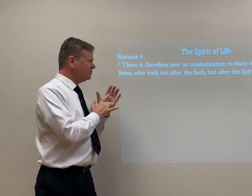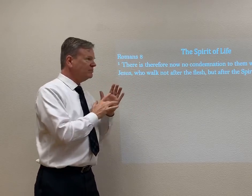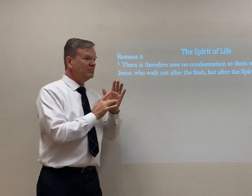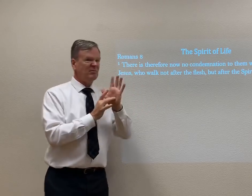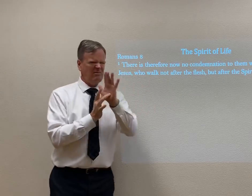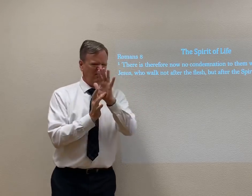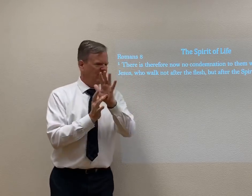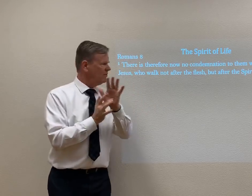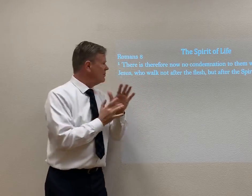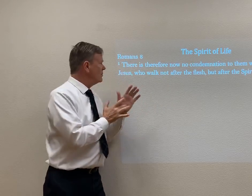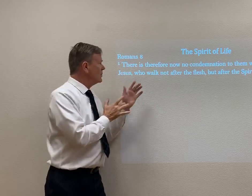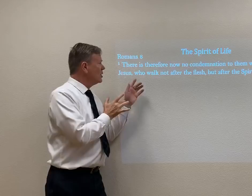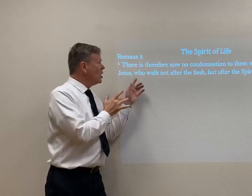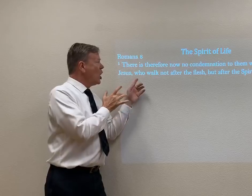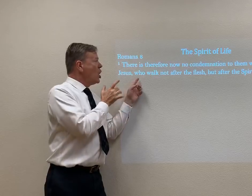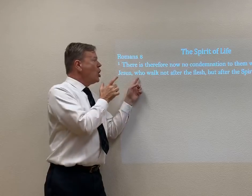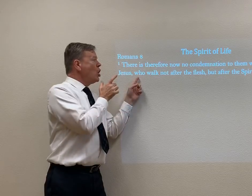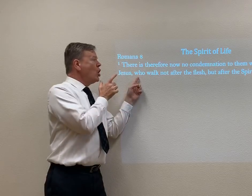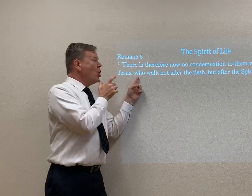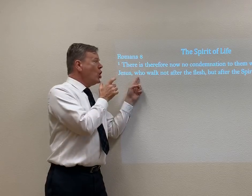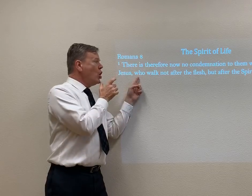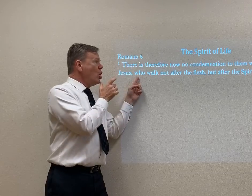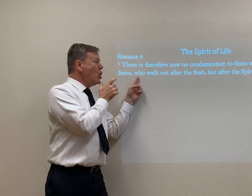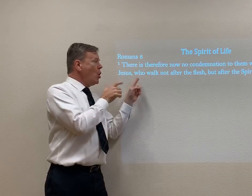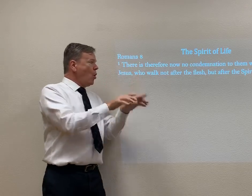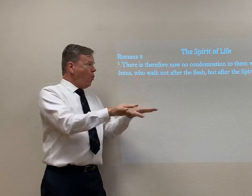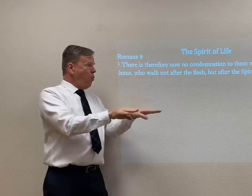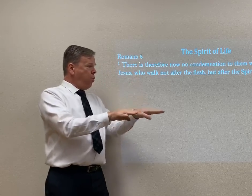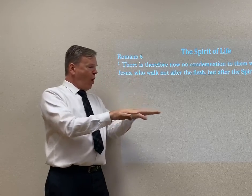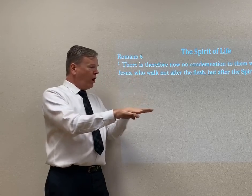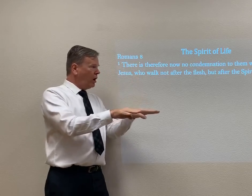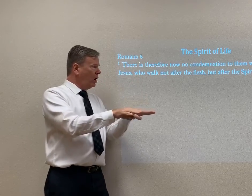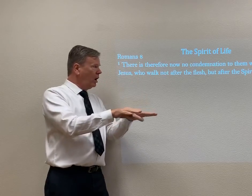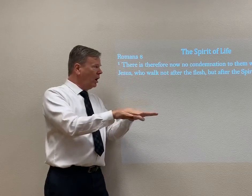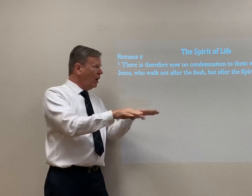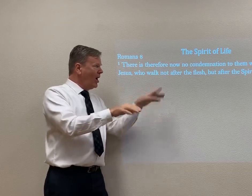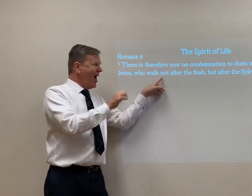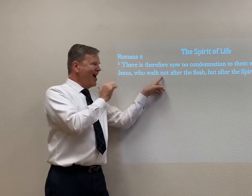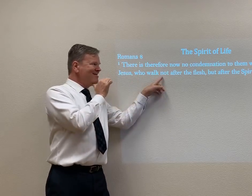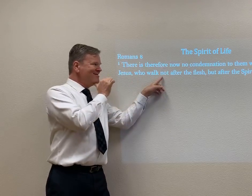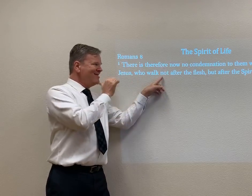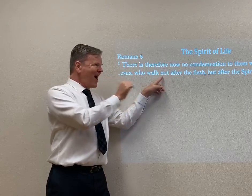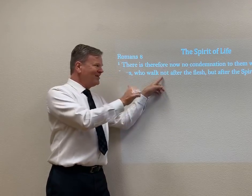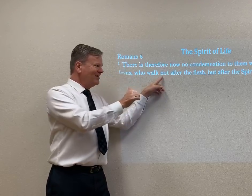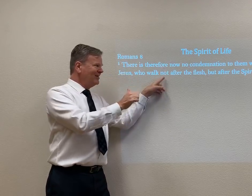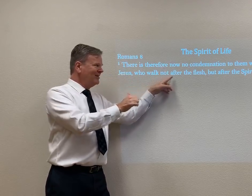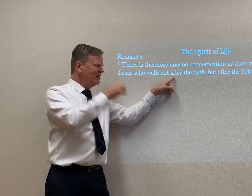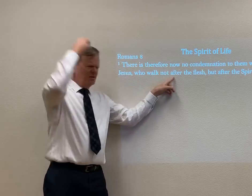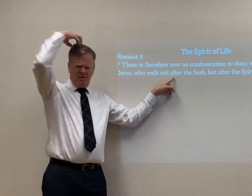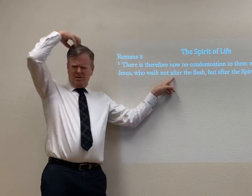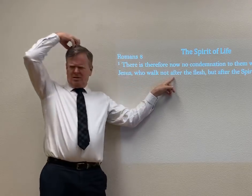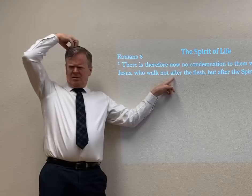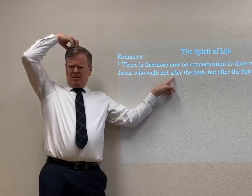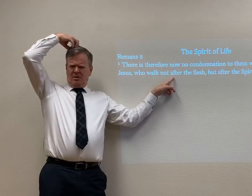Which are in Christ Jesus, who, scripture reads here, who walk not